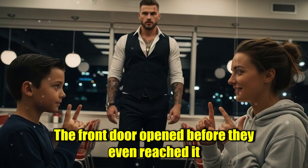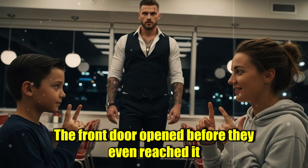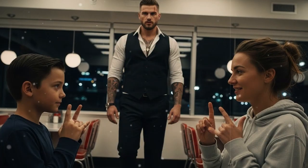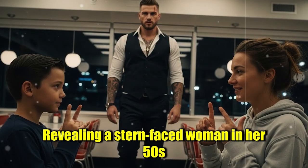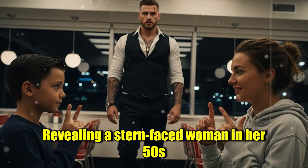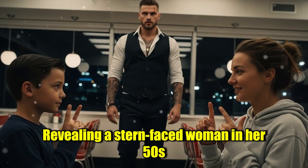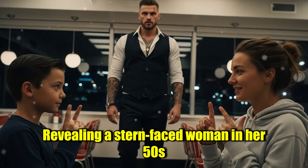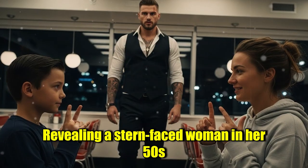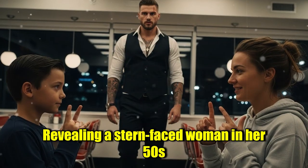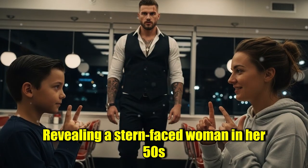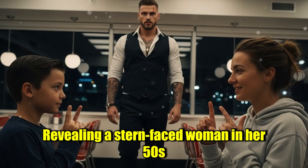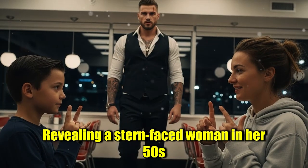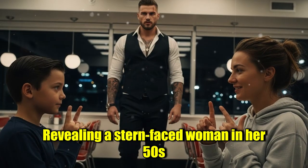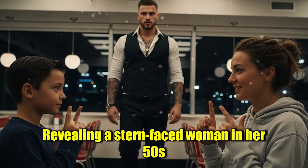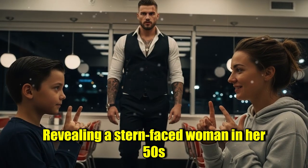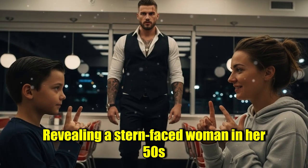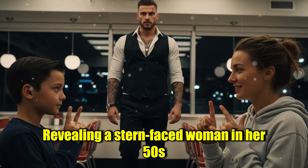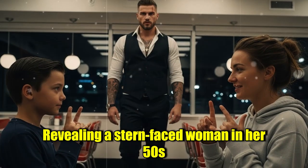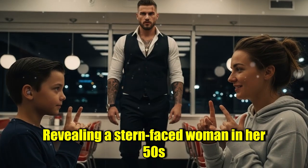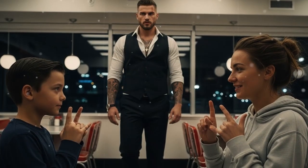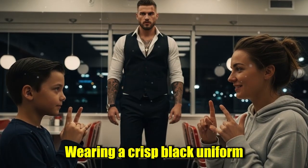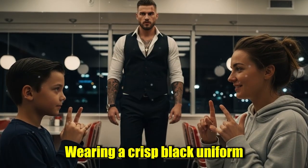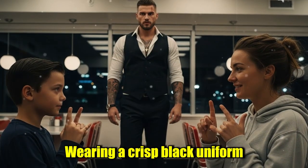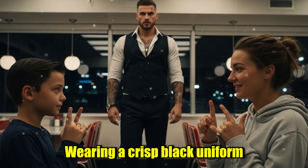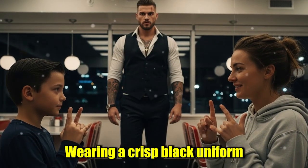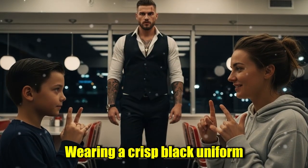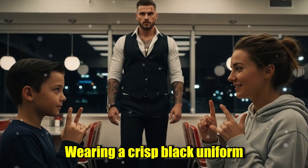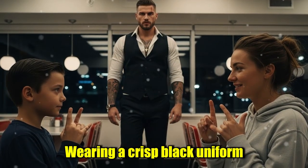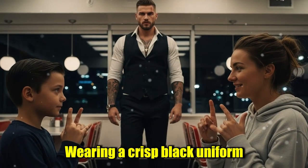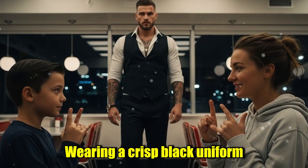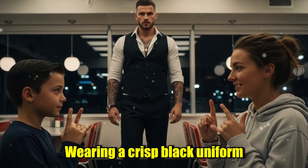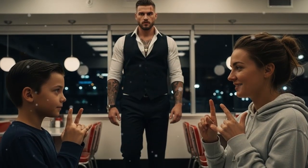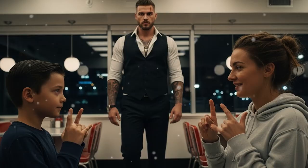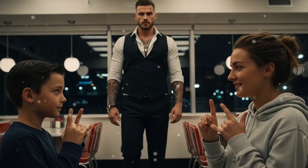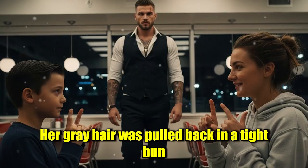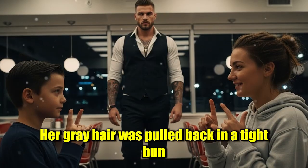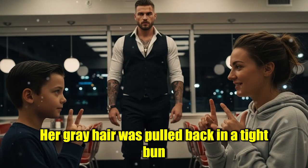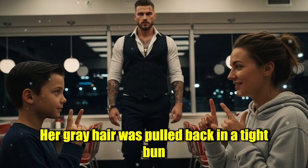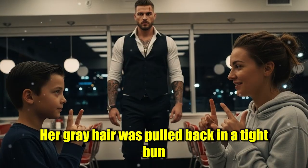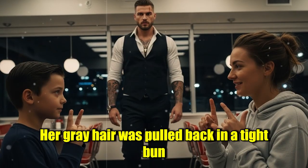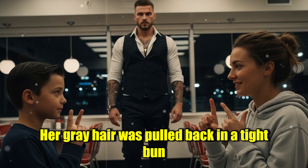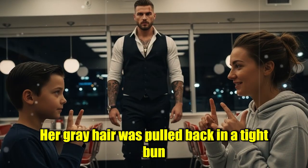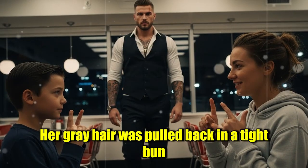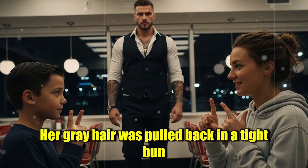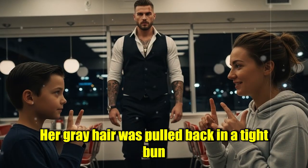it, revealing a stern-faced woman in her 50s wearing a crisp black uniform. Her gray hair was pulled back in a tight